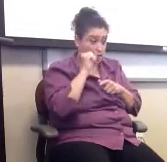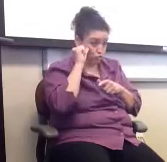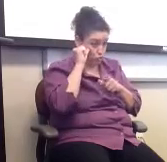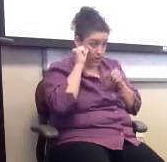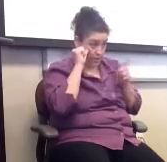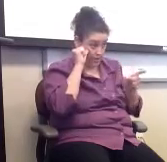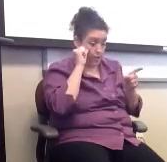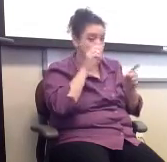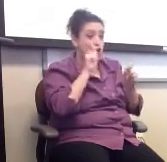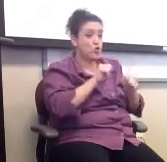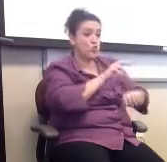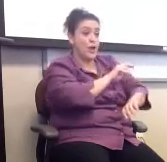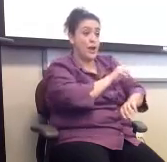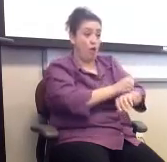You can authorize the